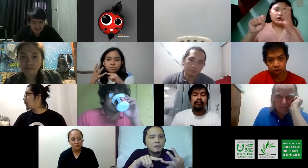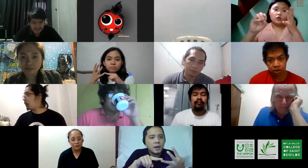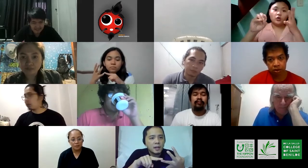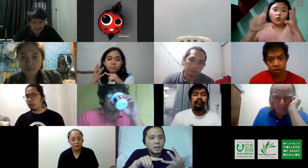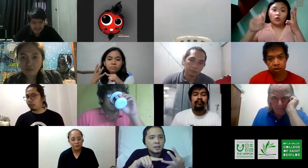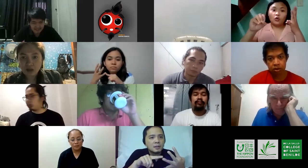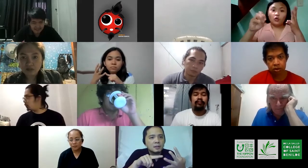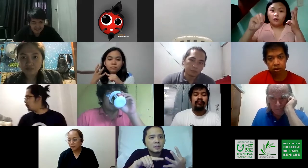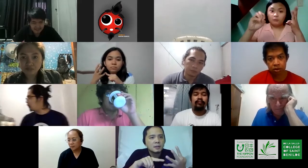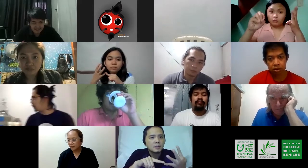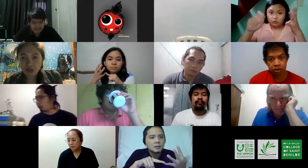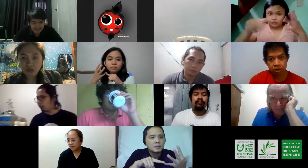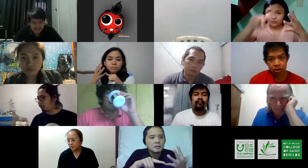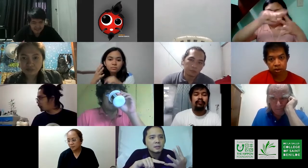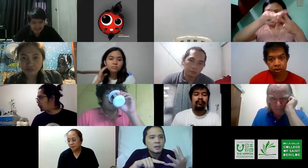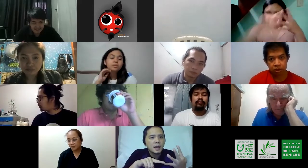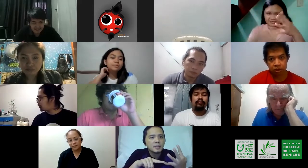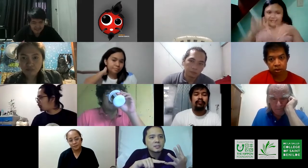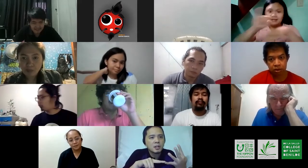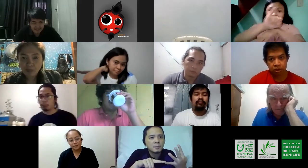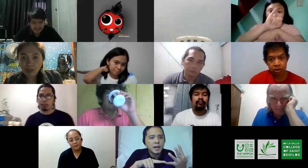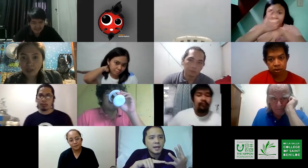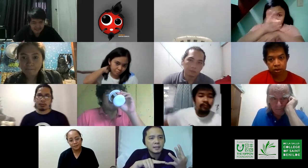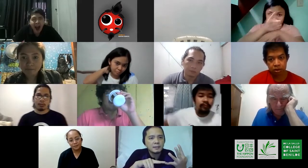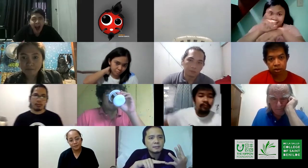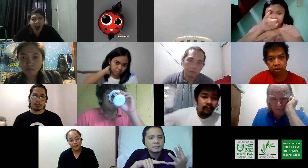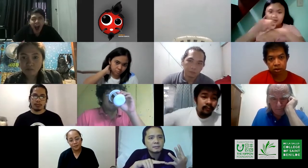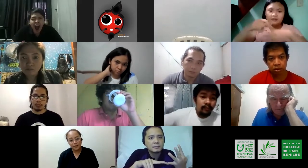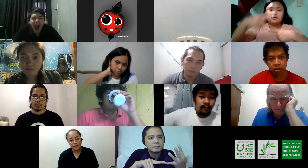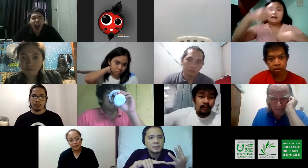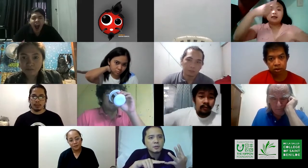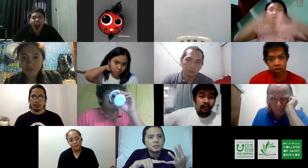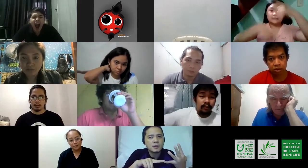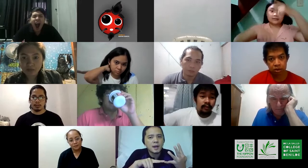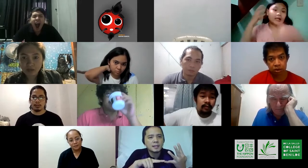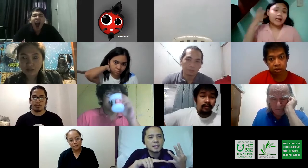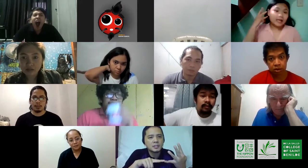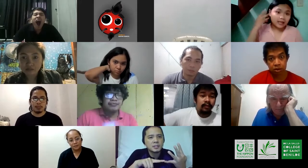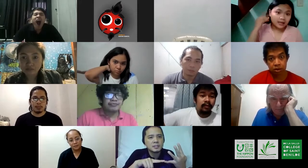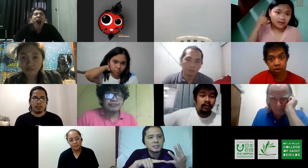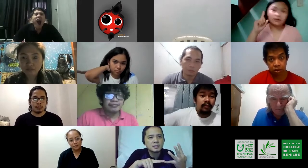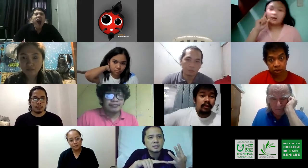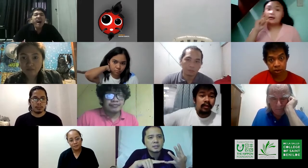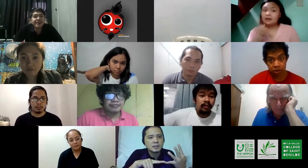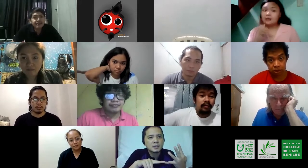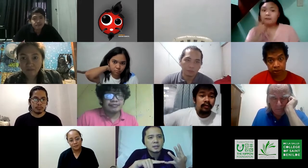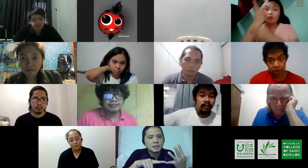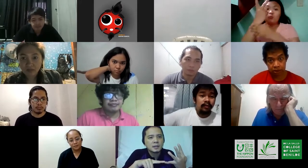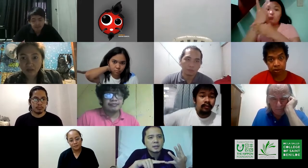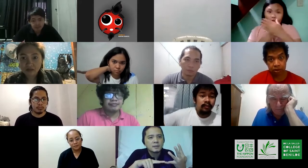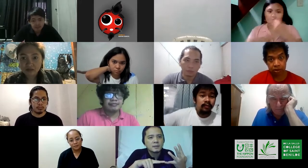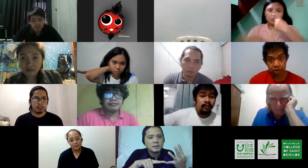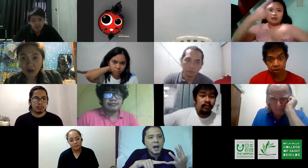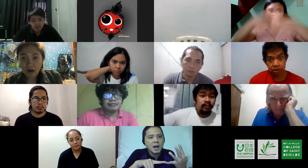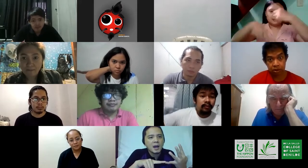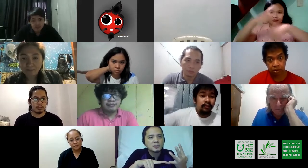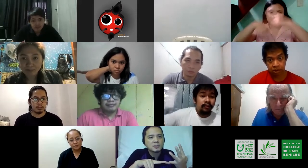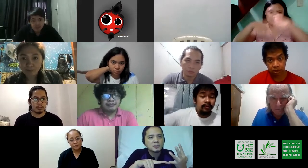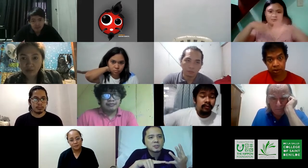Renal, and Solomon Island. Those are the island nations. Mm-hmm. So they both